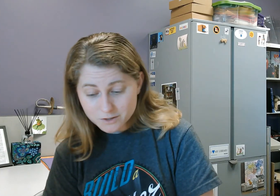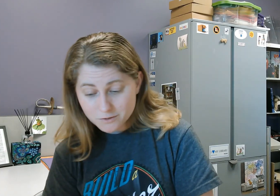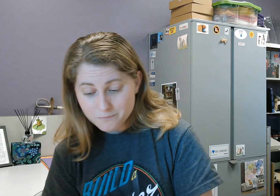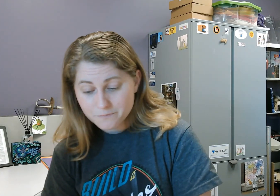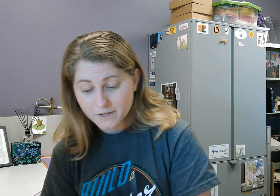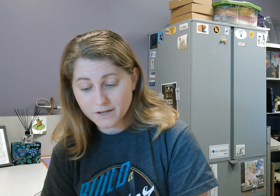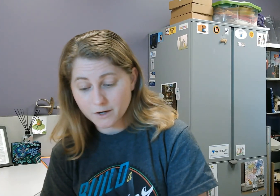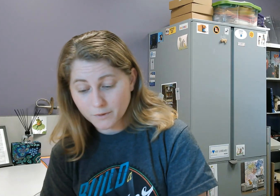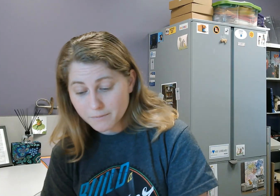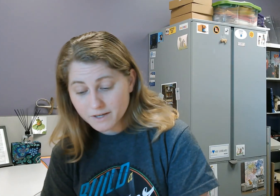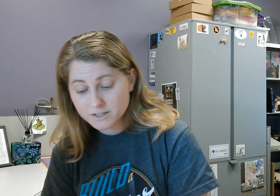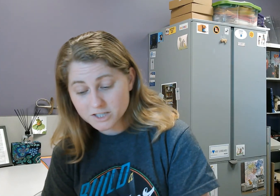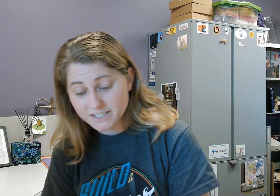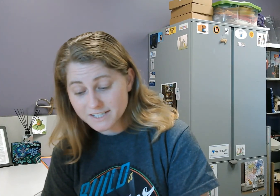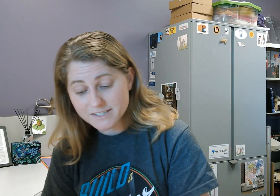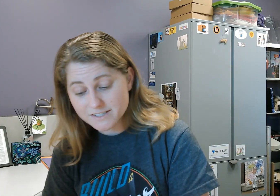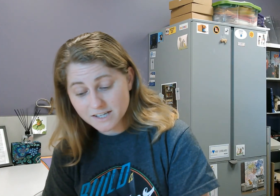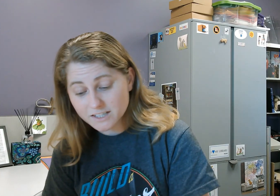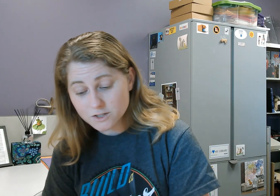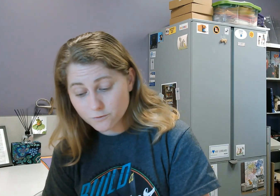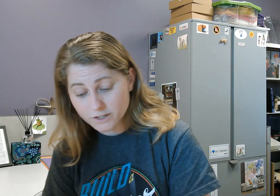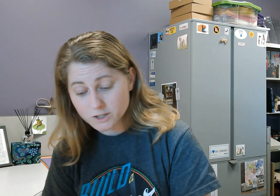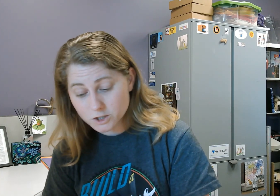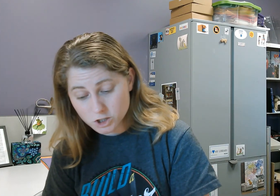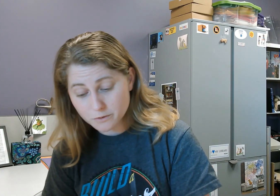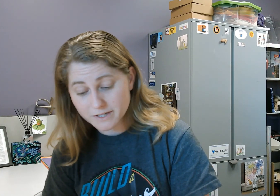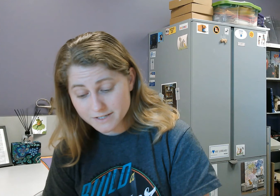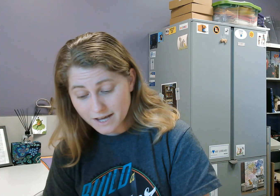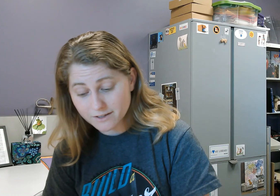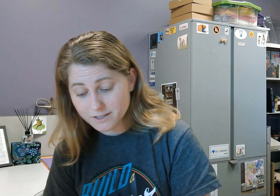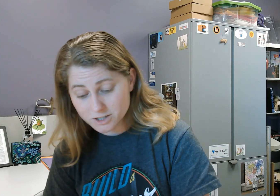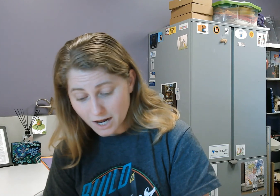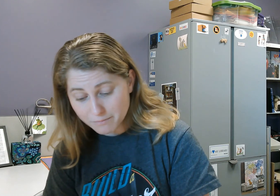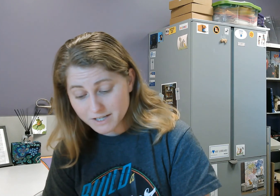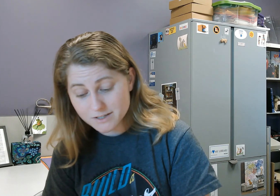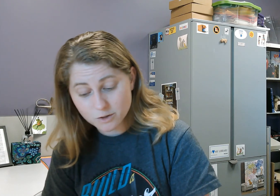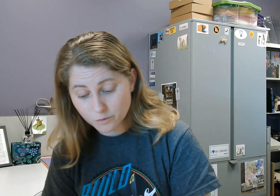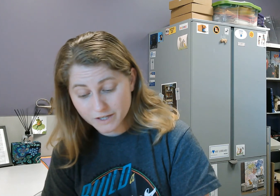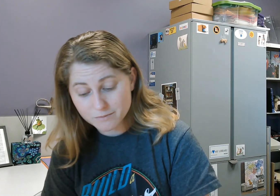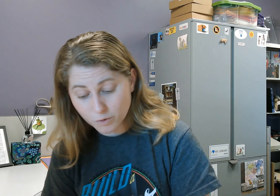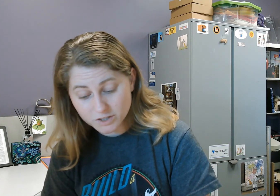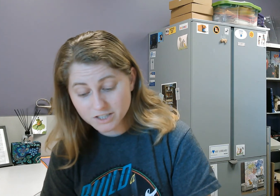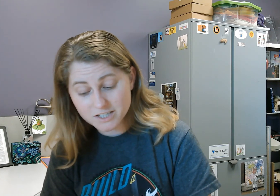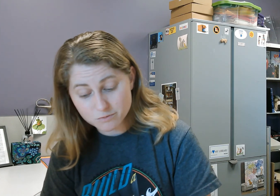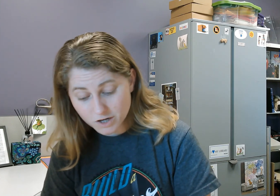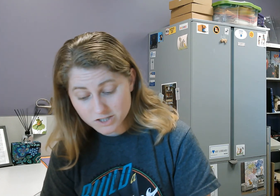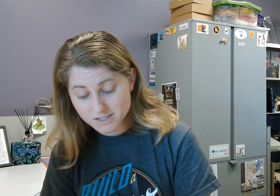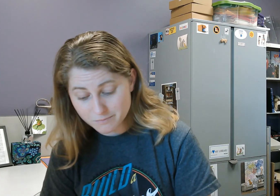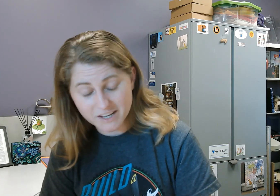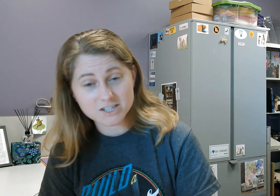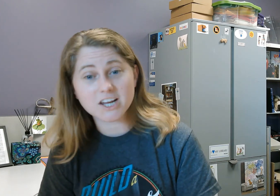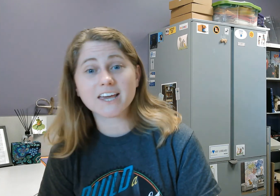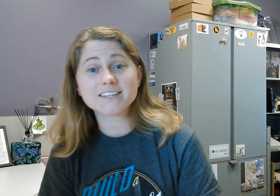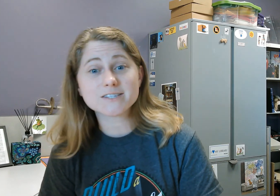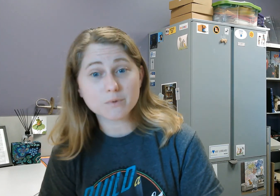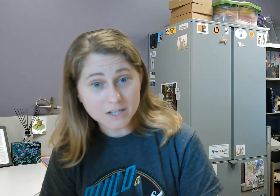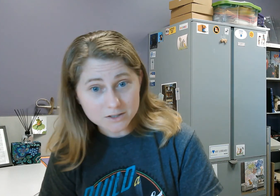language, in Arabic, Chinese, Dutch, French, German, Italian, Japanese, Korean, Portuguese, Russian, Spanish, and